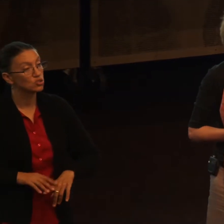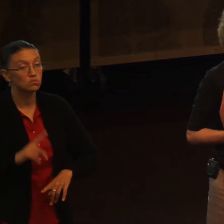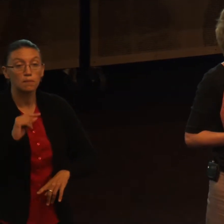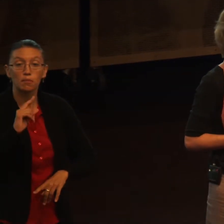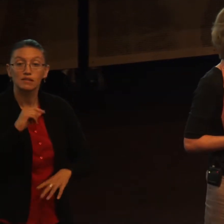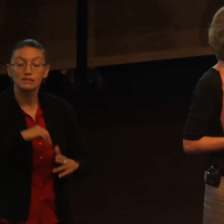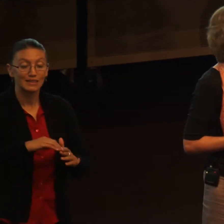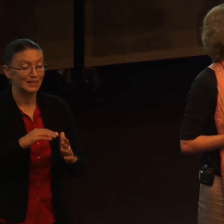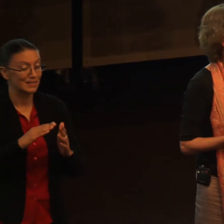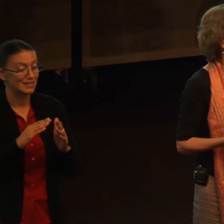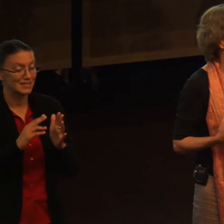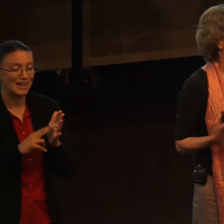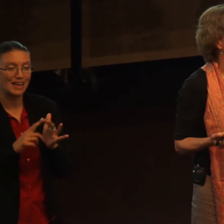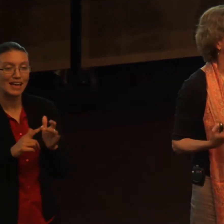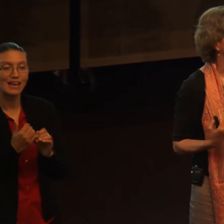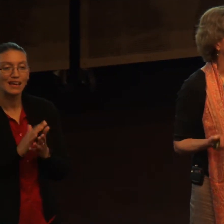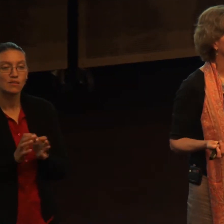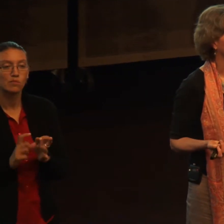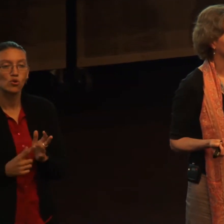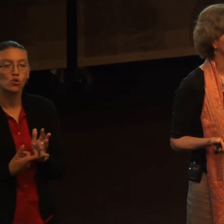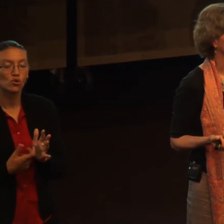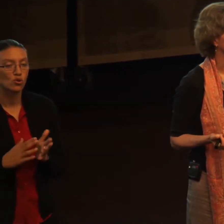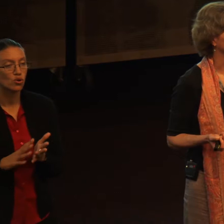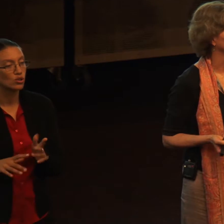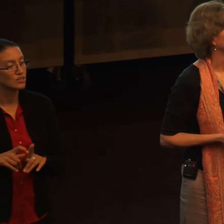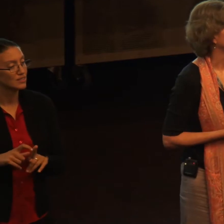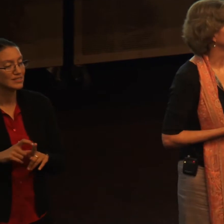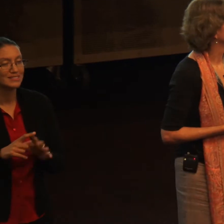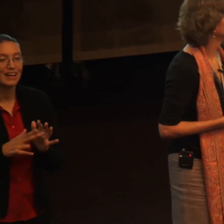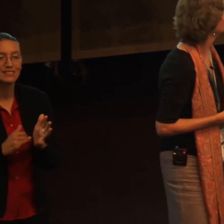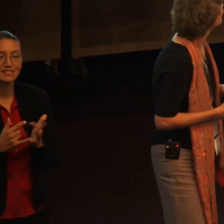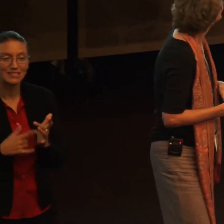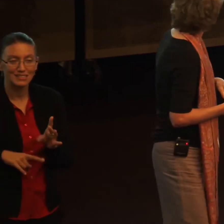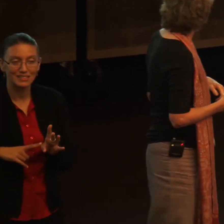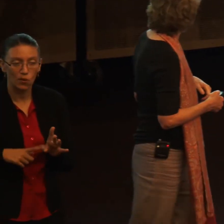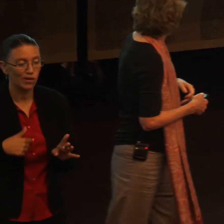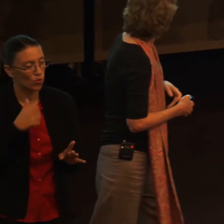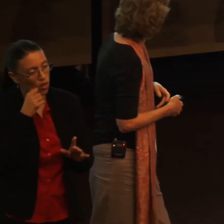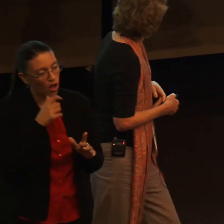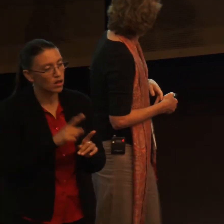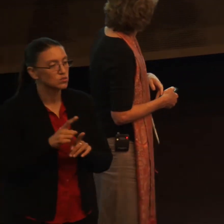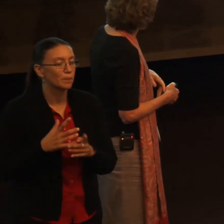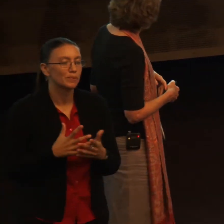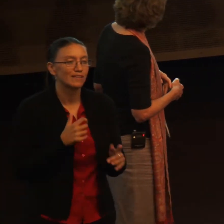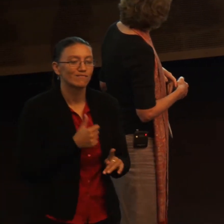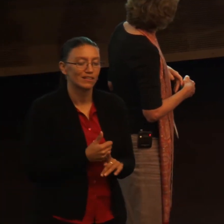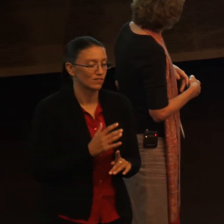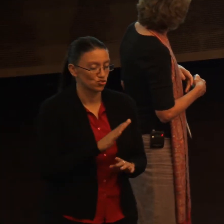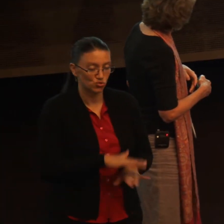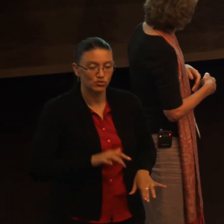probabilities and neighborhood density. We know that this also has a big effect on the shape that children's early words